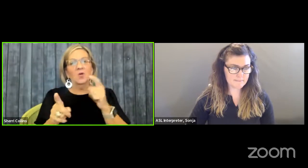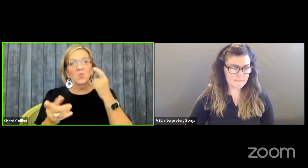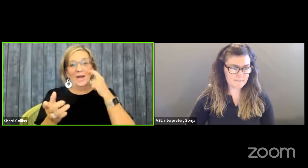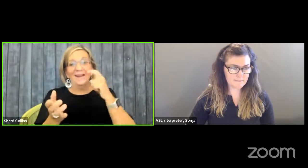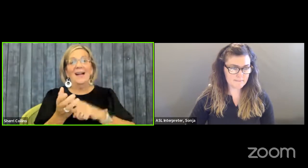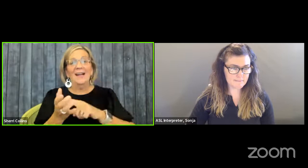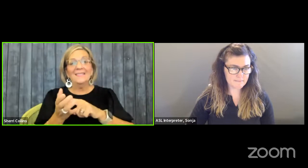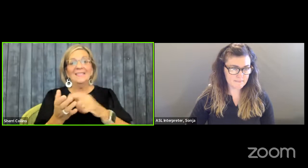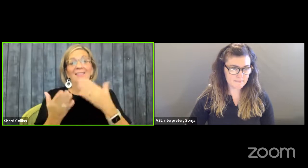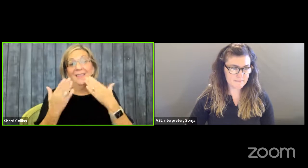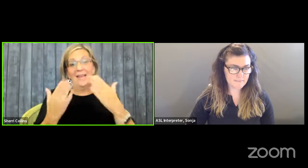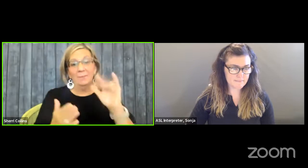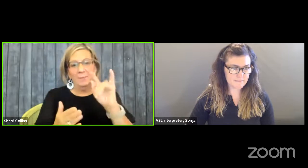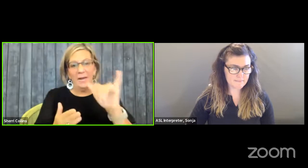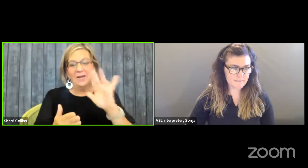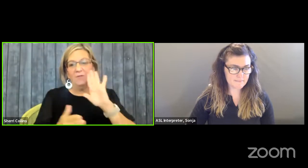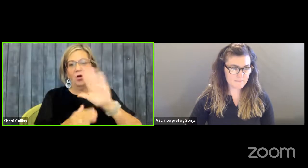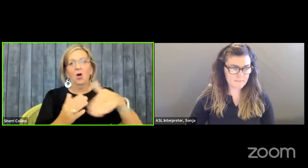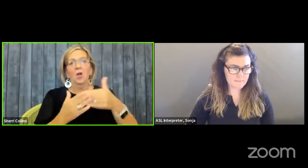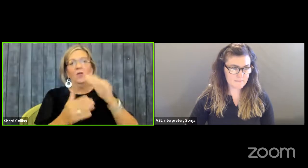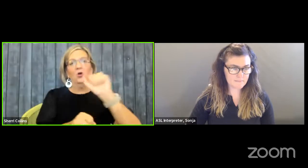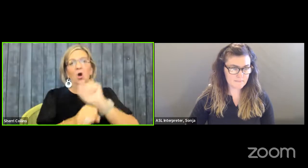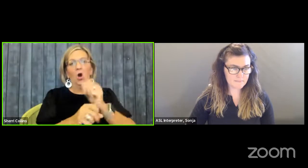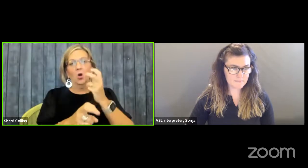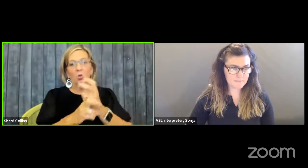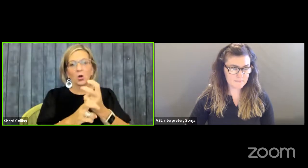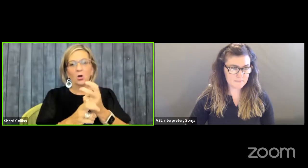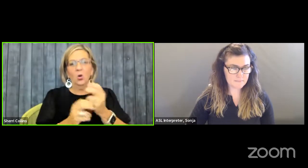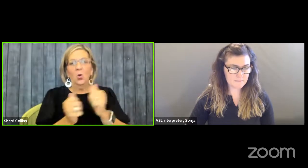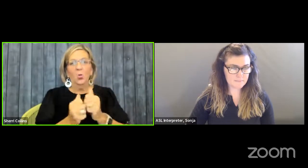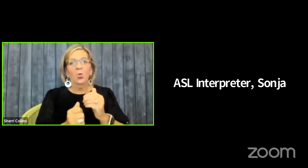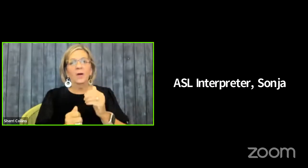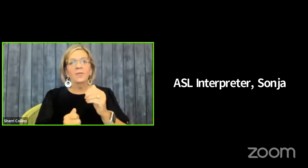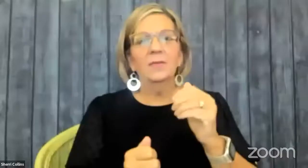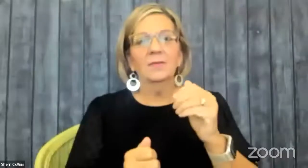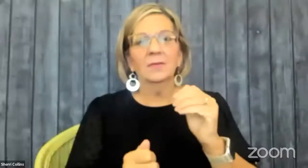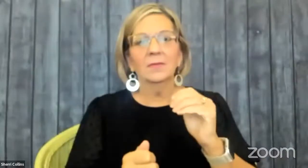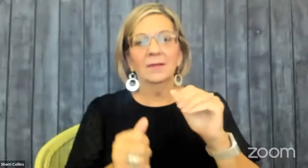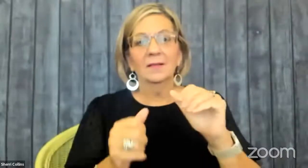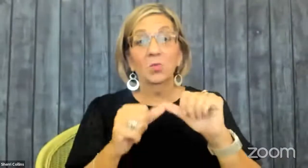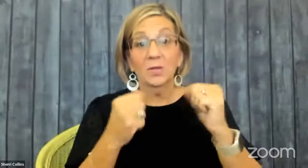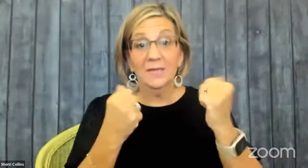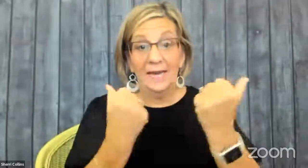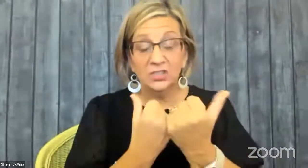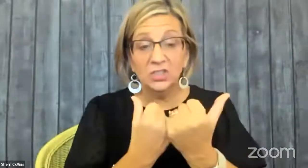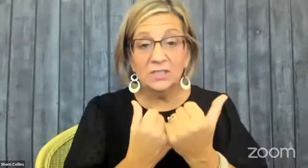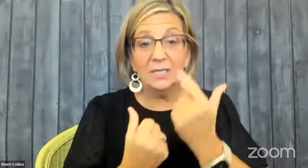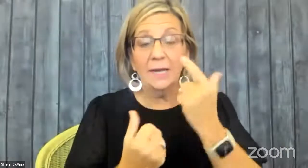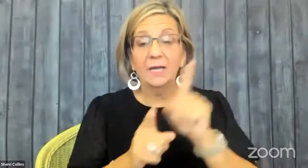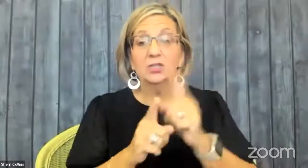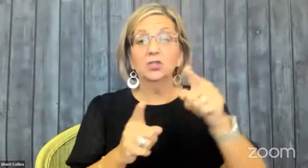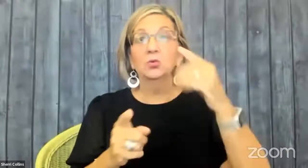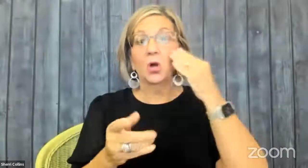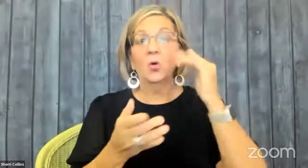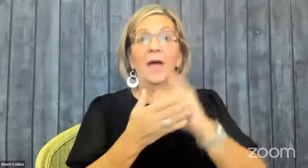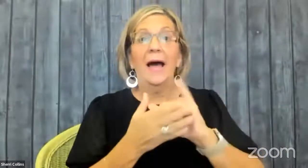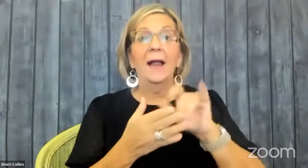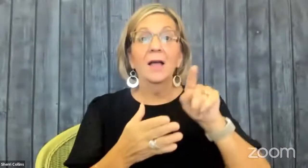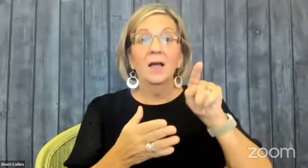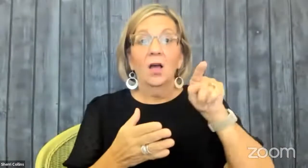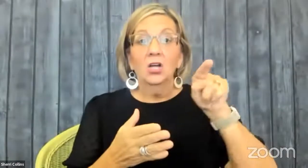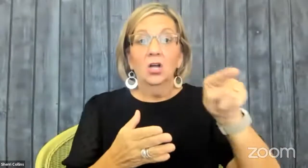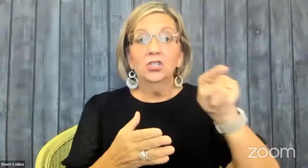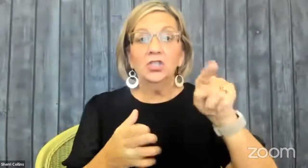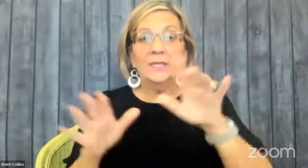also recognize and thank Betty for all her hard work with the agency. As you know,